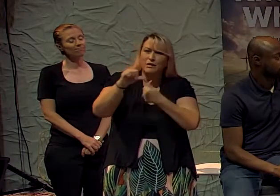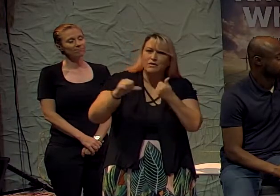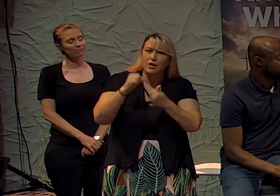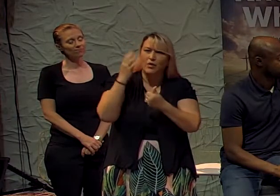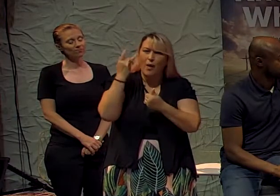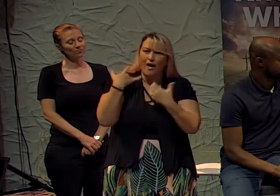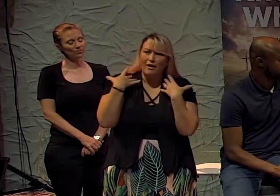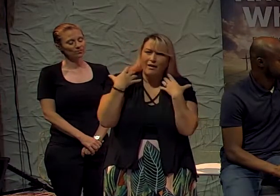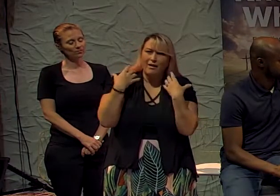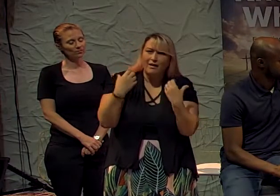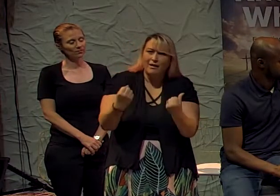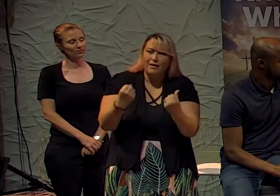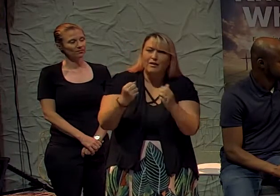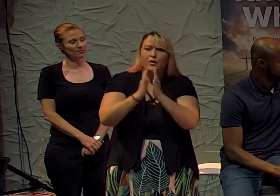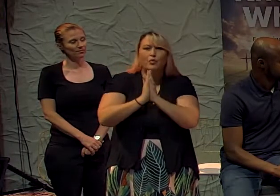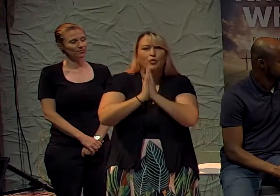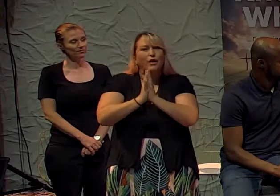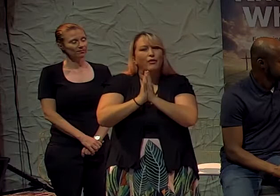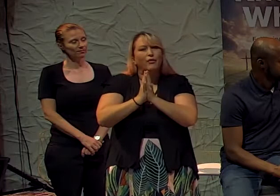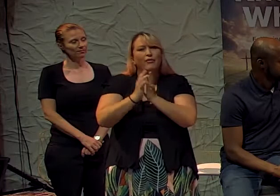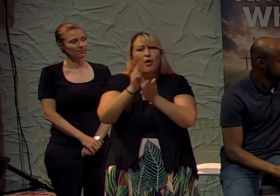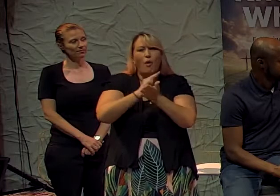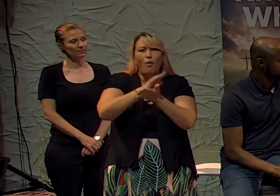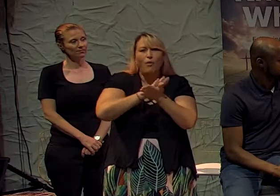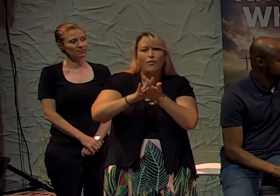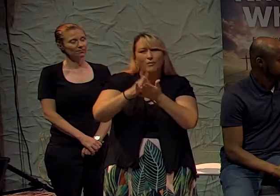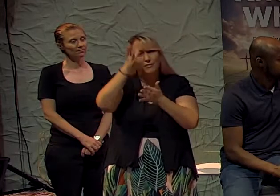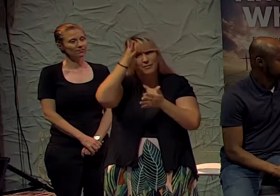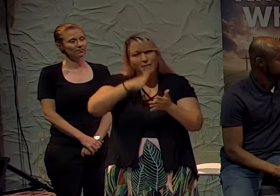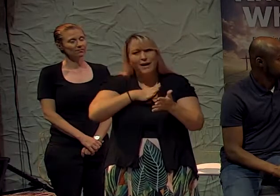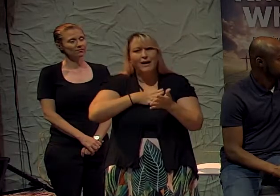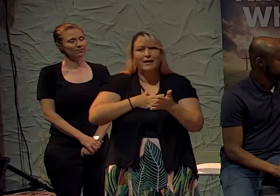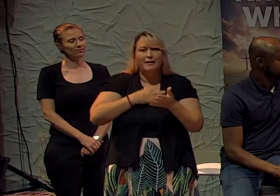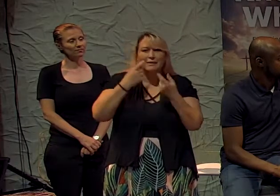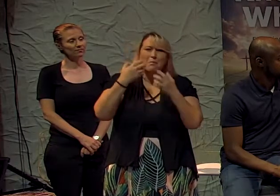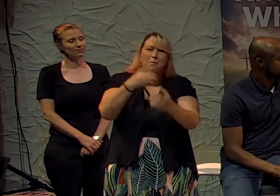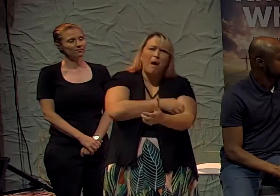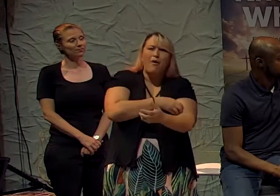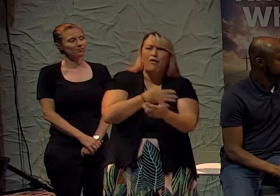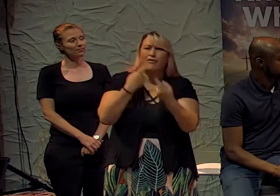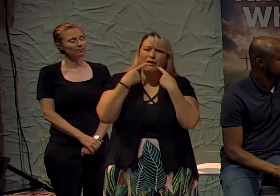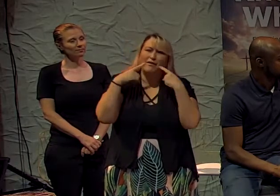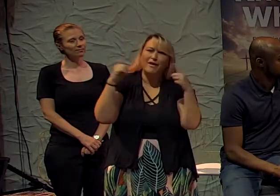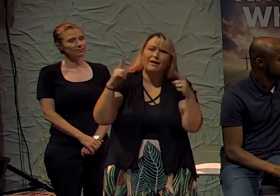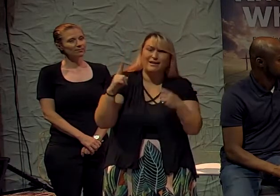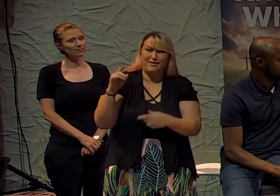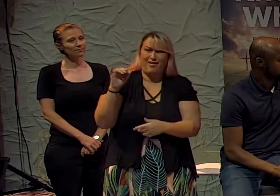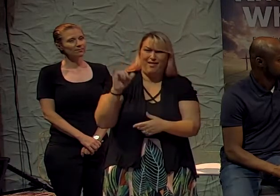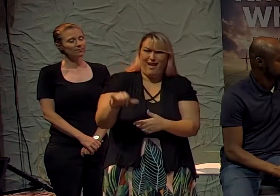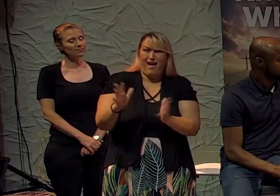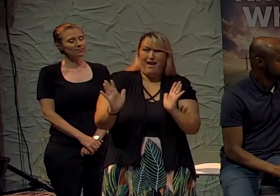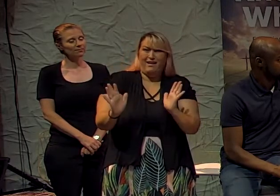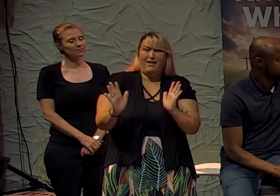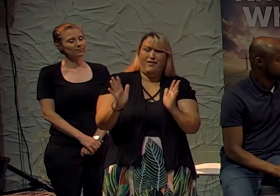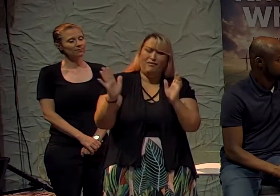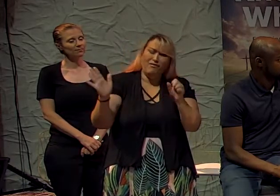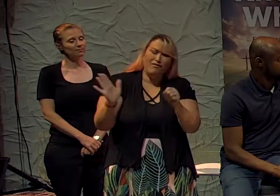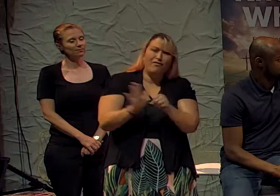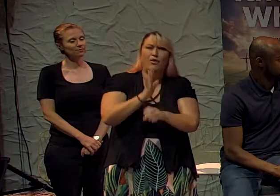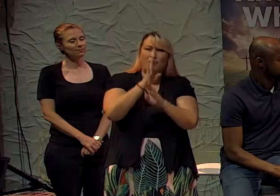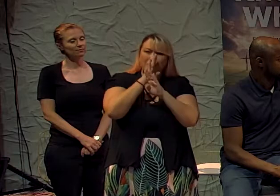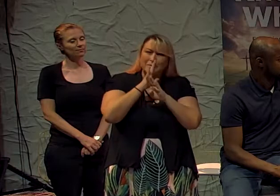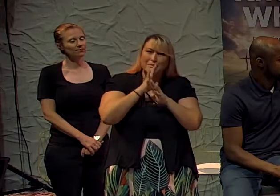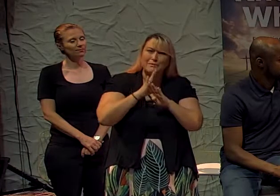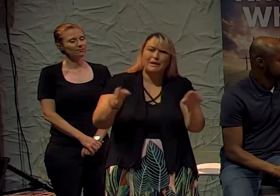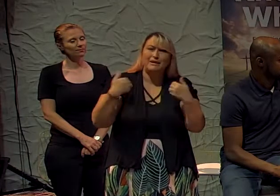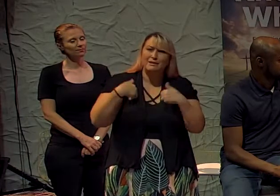the prayer of a righteous man is powerful and effective. And for us, that being able to have total peace and surrender in